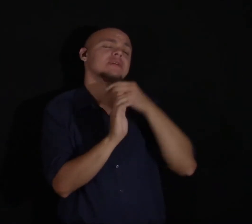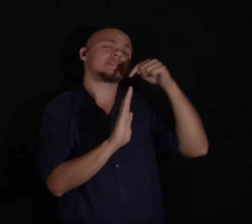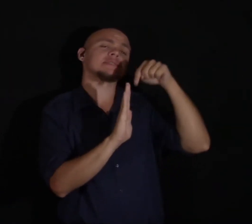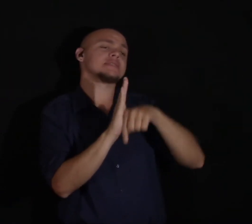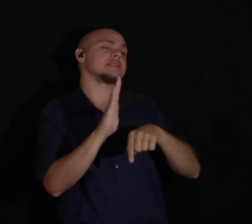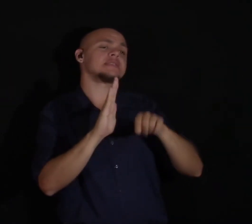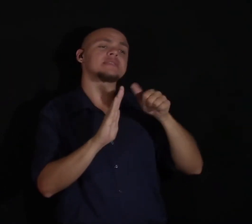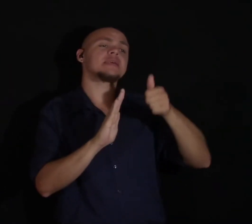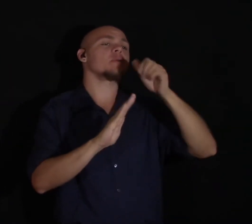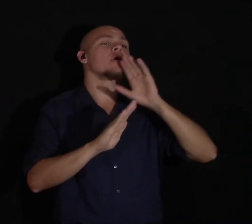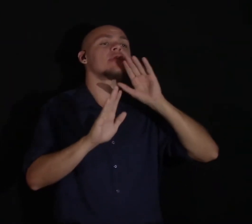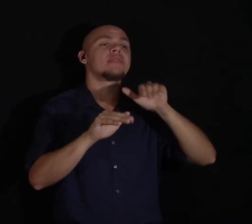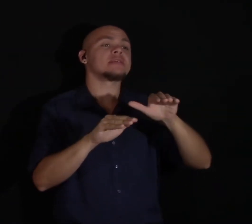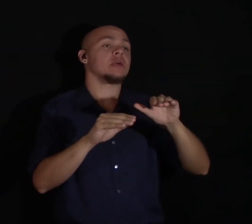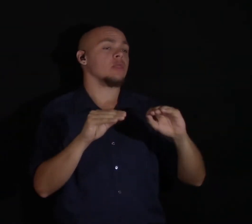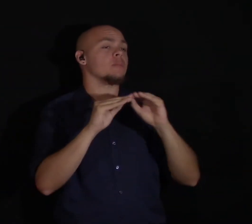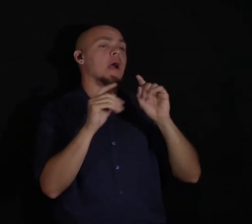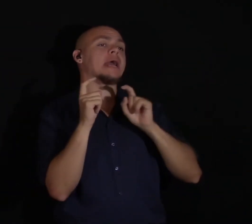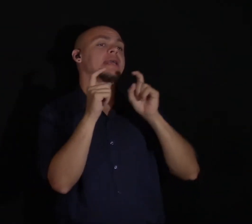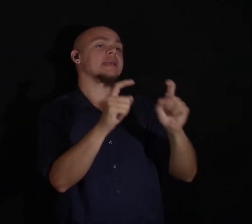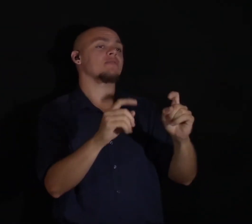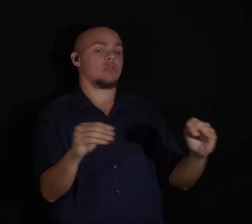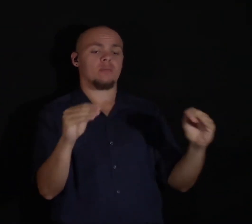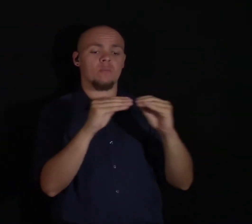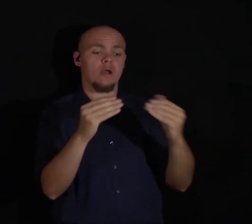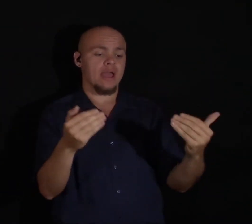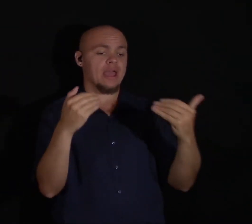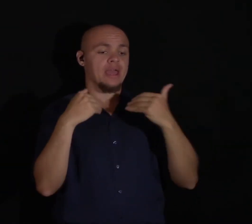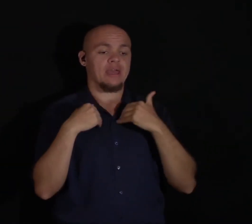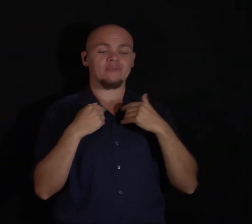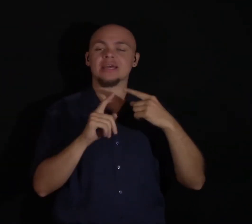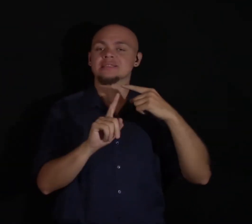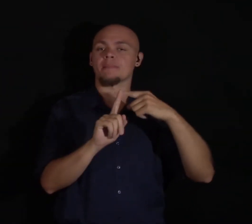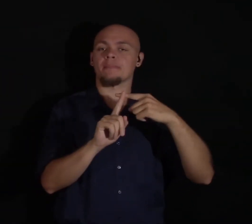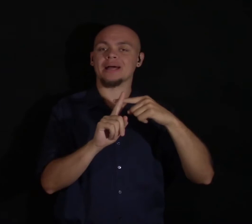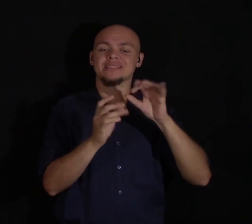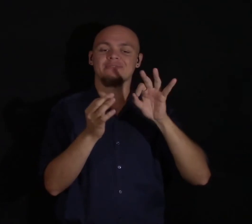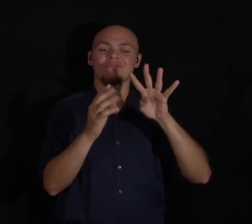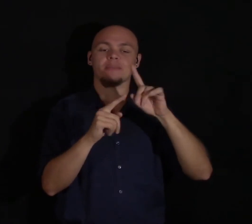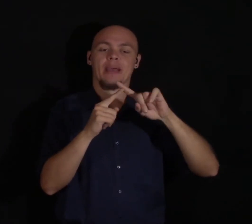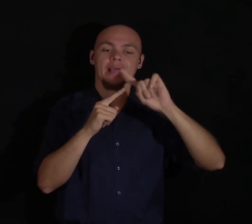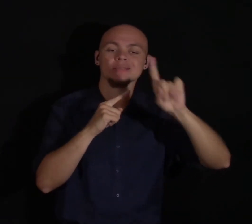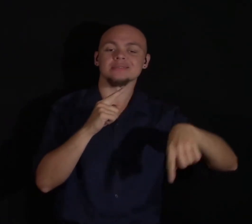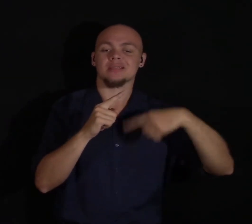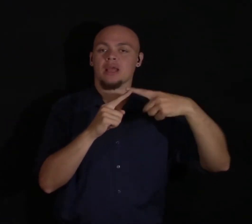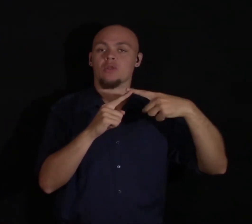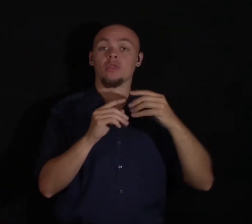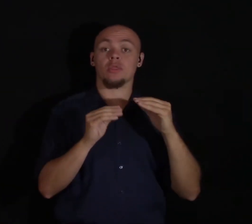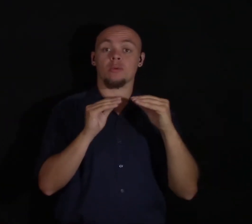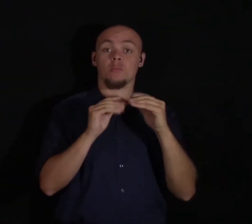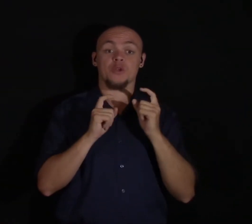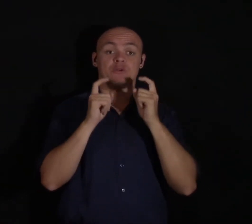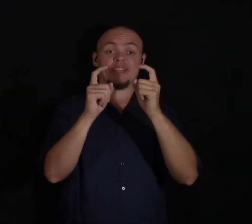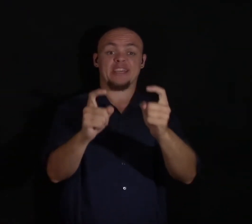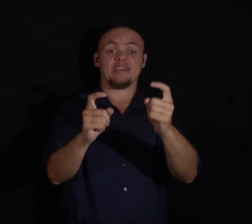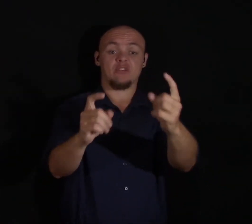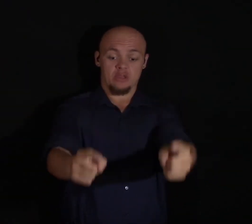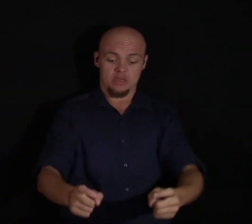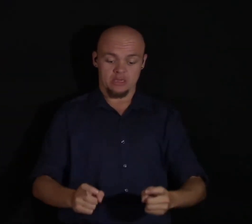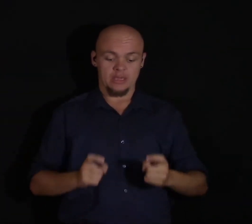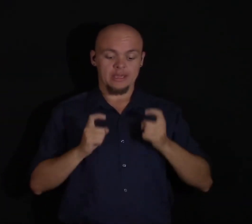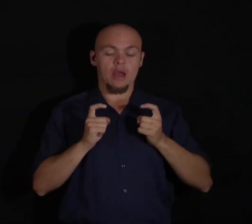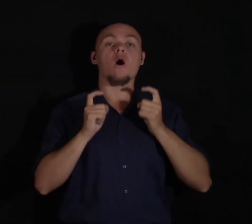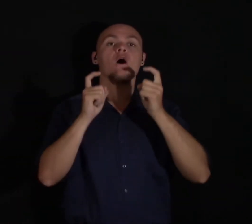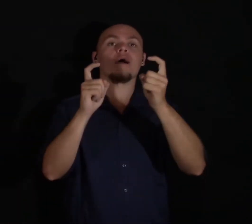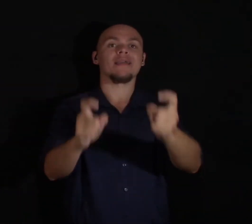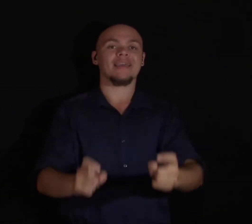more I give to thee, the more I have." And that's how love works. It's a positive feedback cycle. The more you give, the more you have to give. The more you receive, the more you want